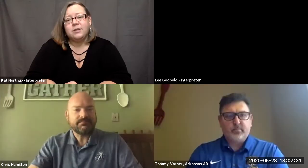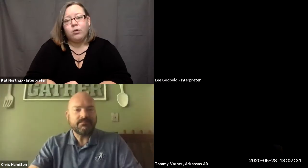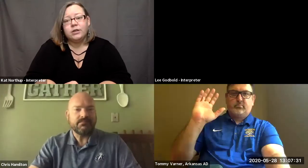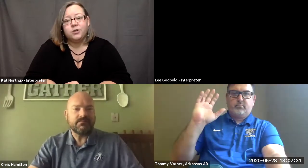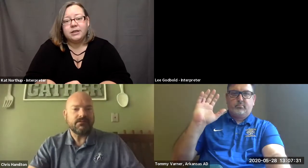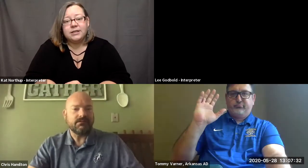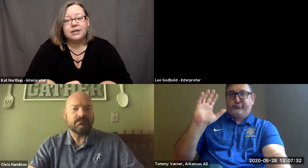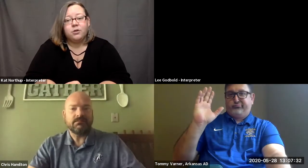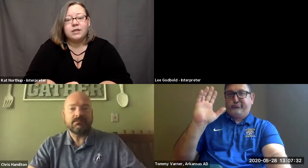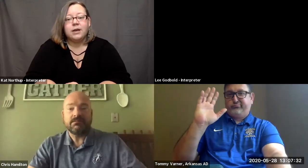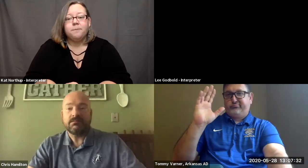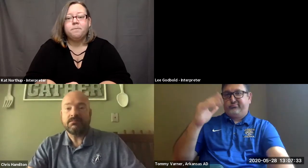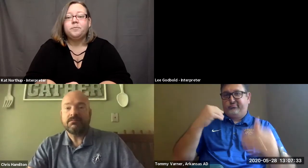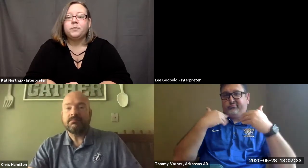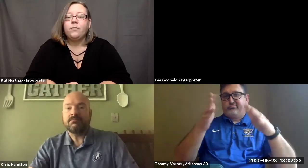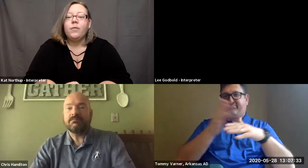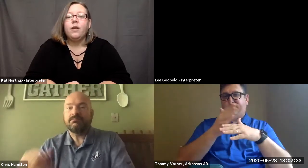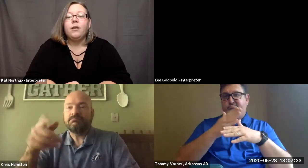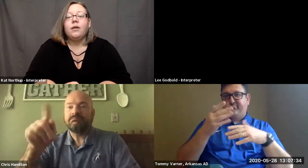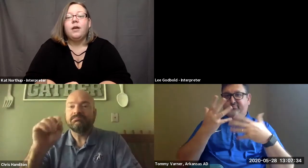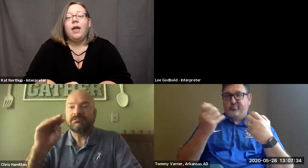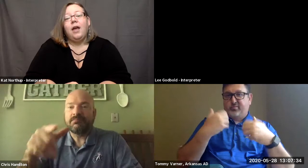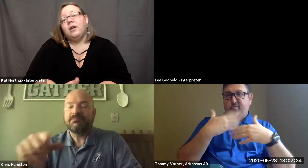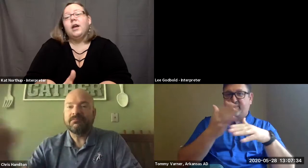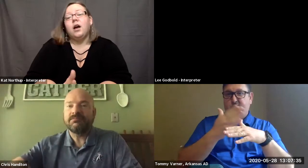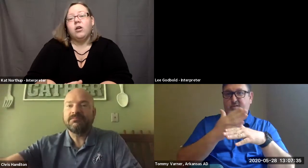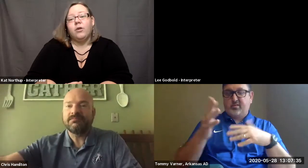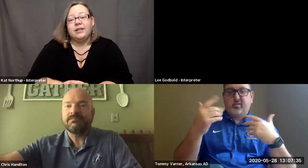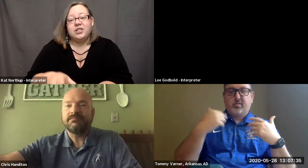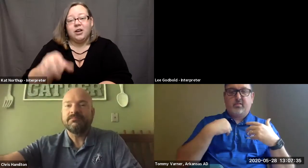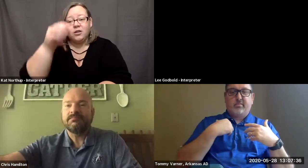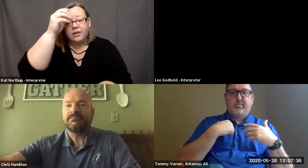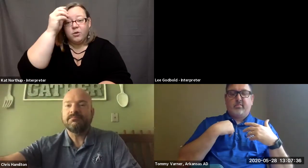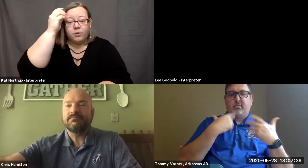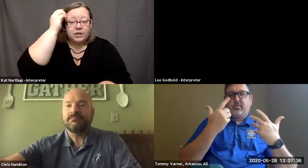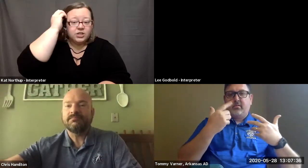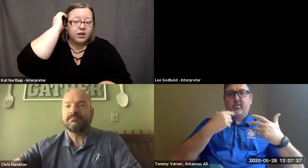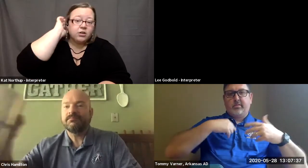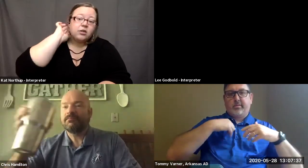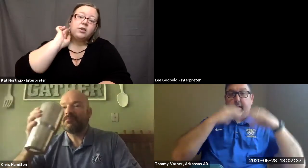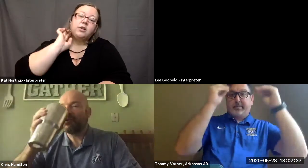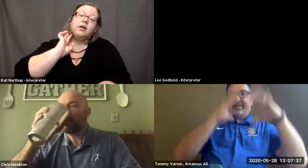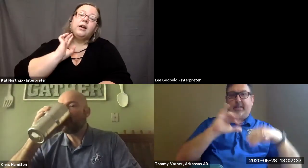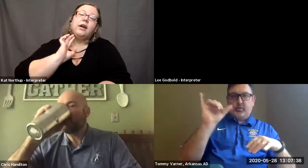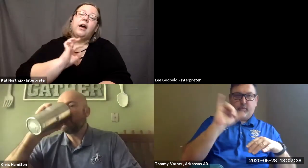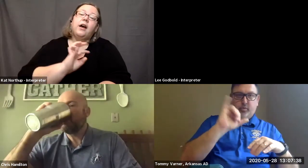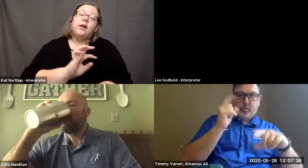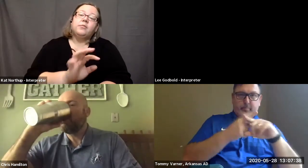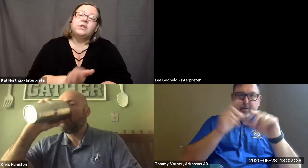that support during this difficult time? Yeah, I'll go ahead and share if you want me to share. So